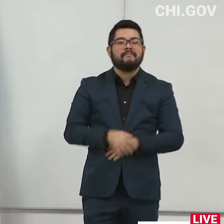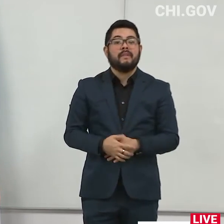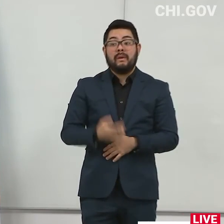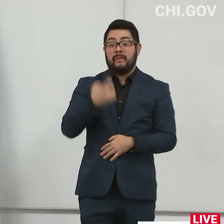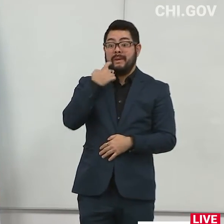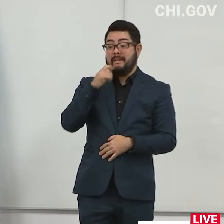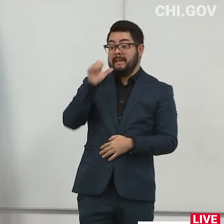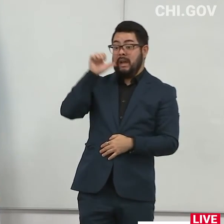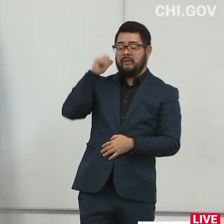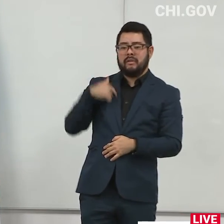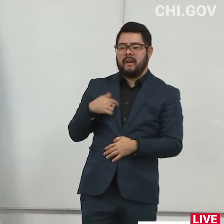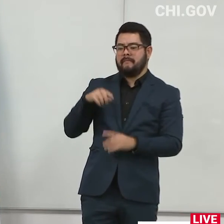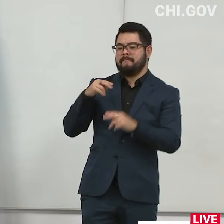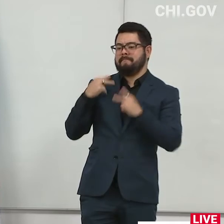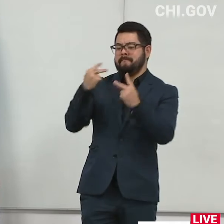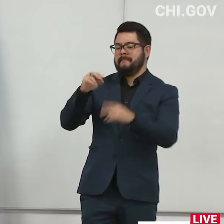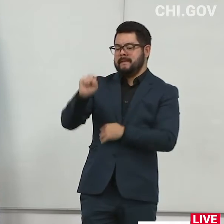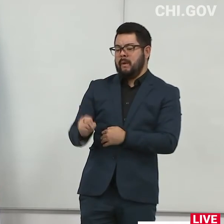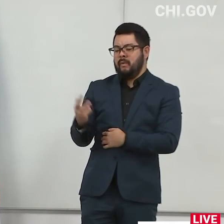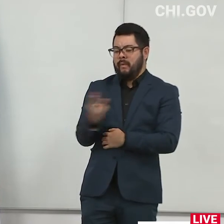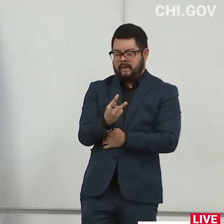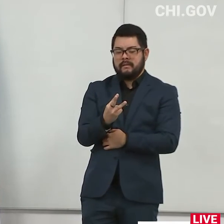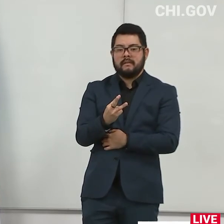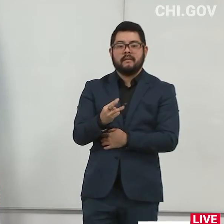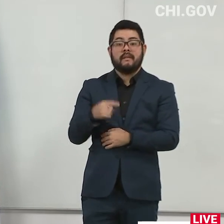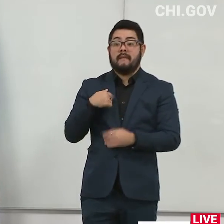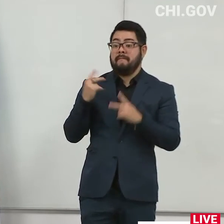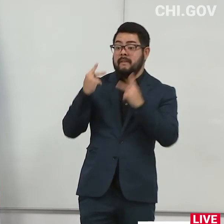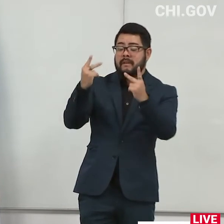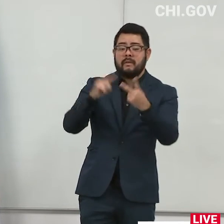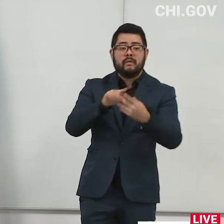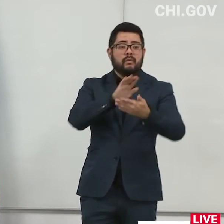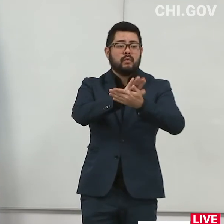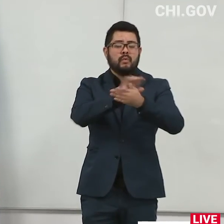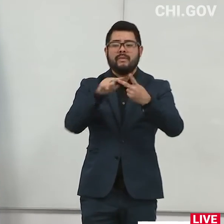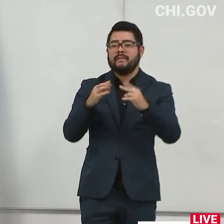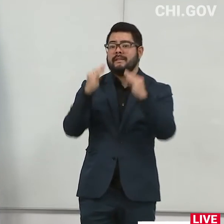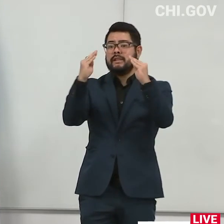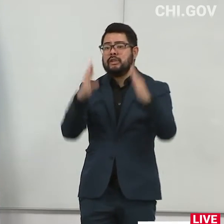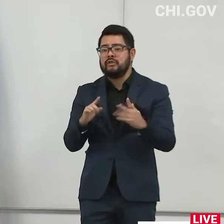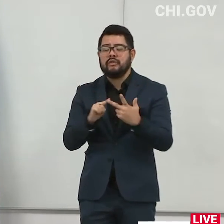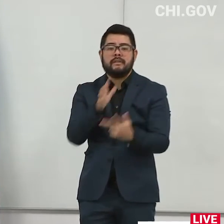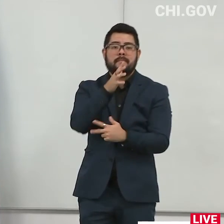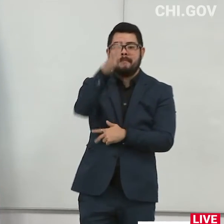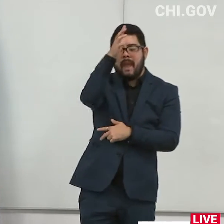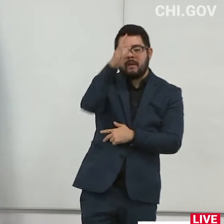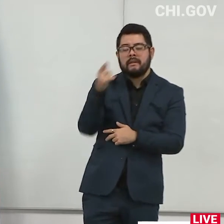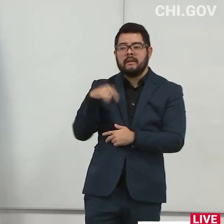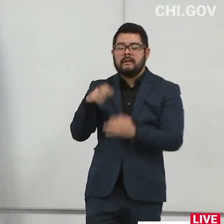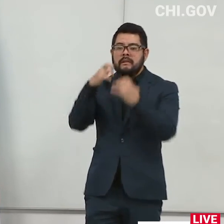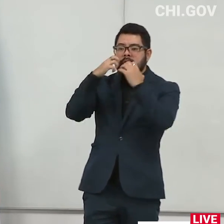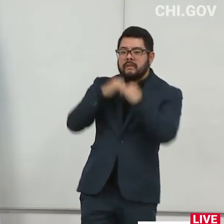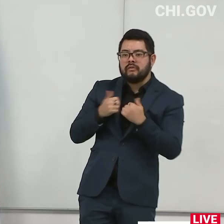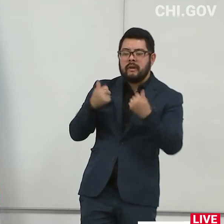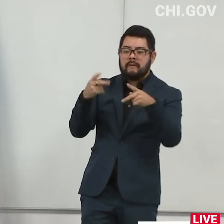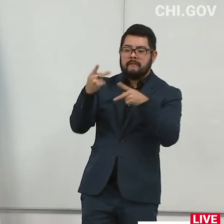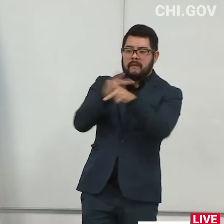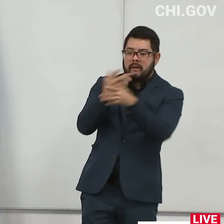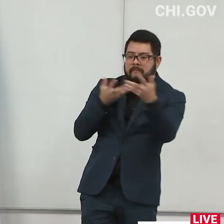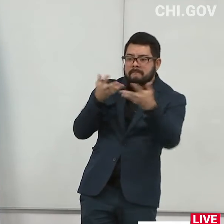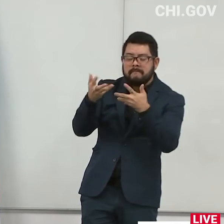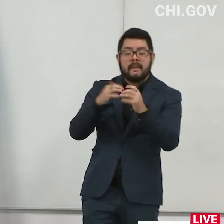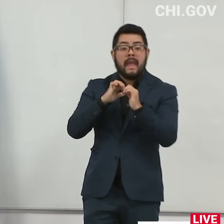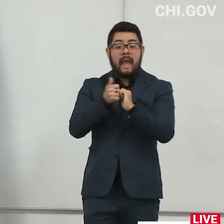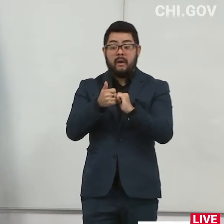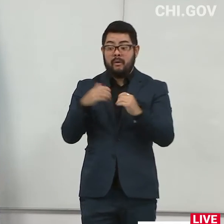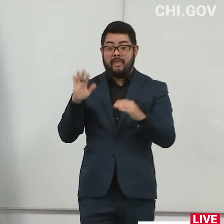visited 3 schools, and teachers and parents who care about their schools were out there making sure that